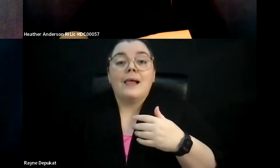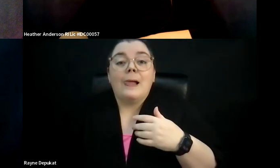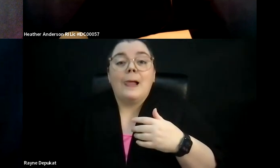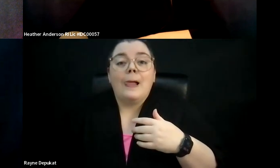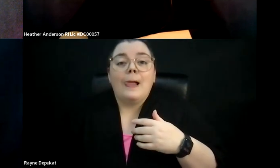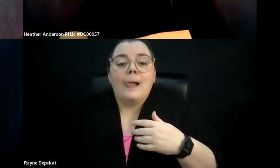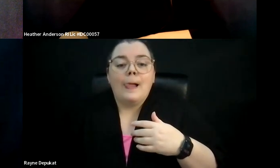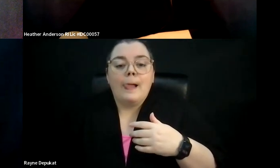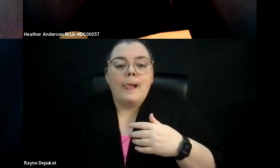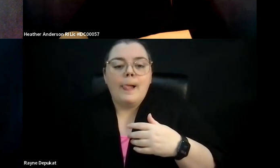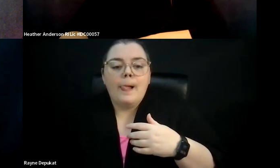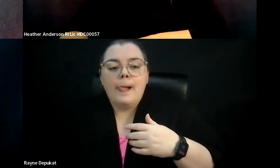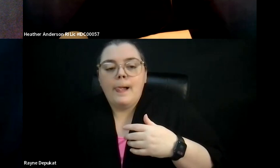Flexible, okay, great.